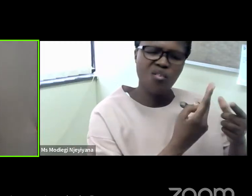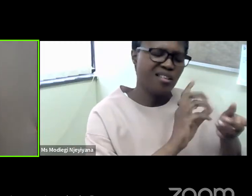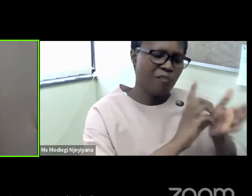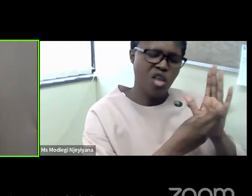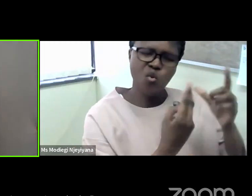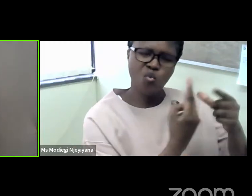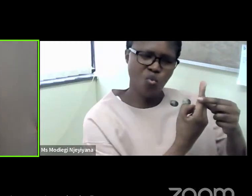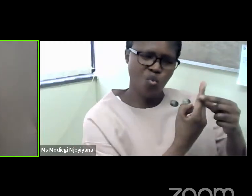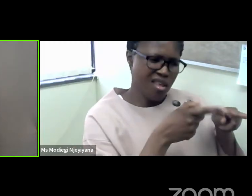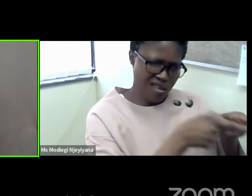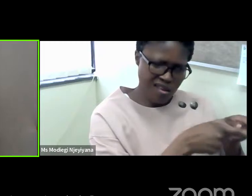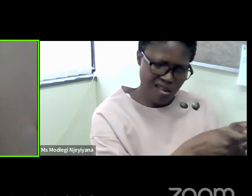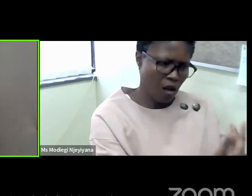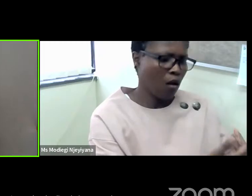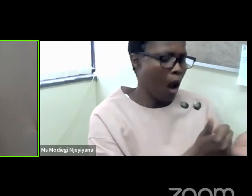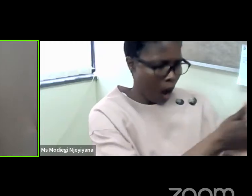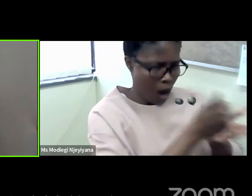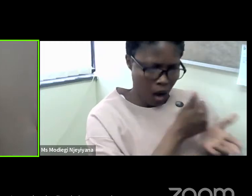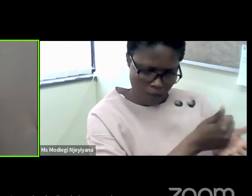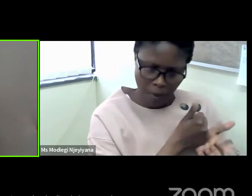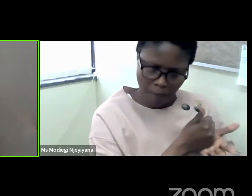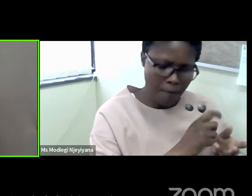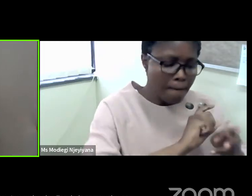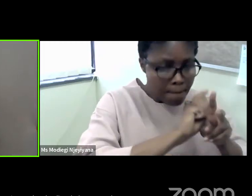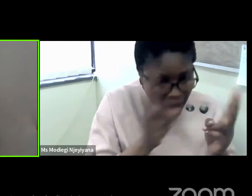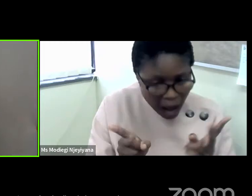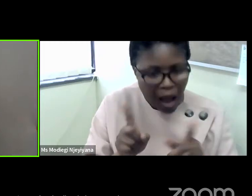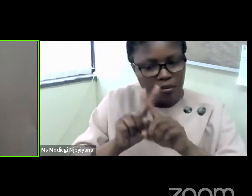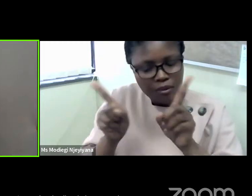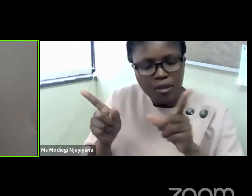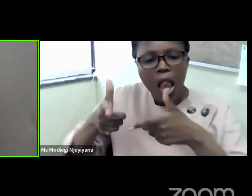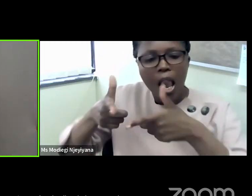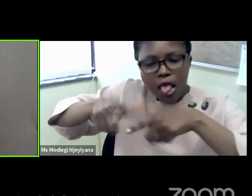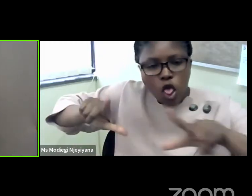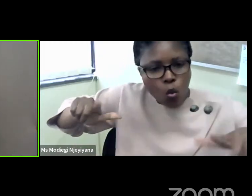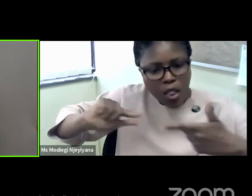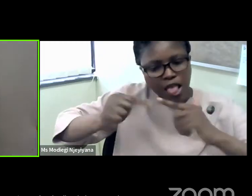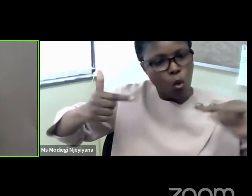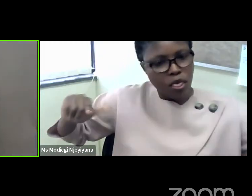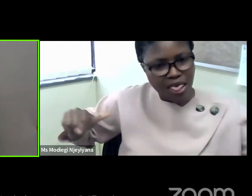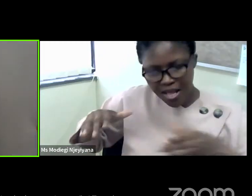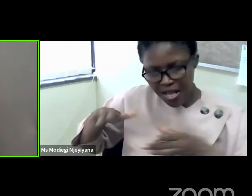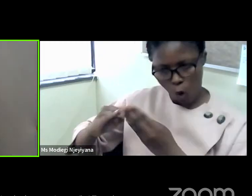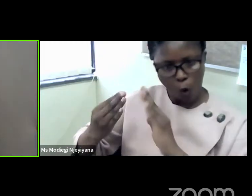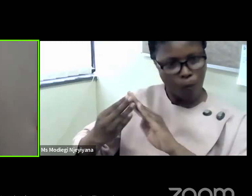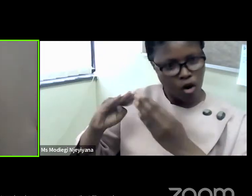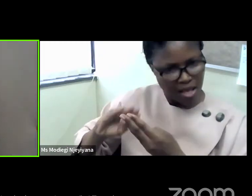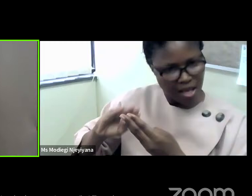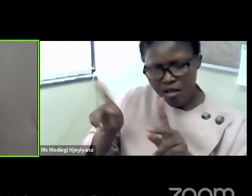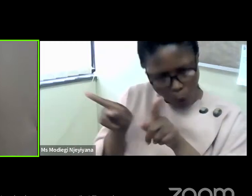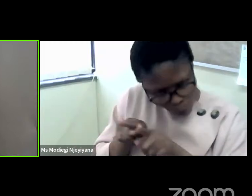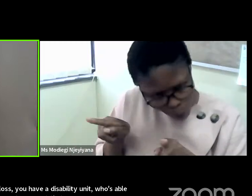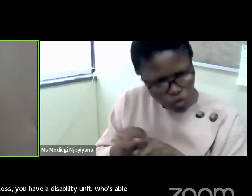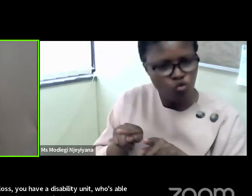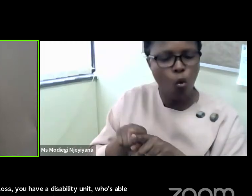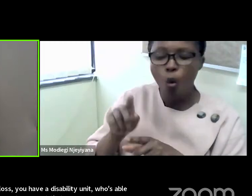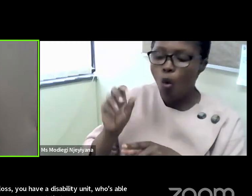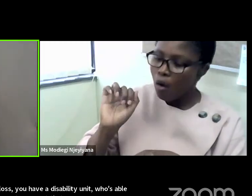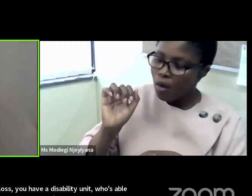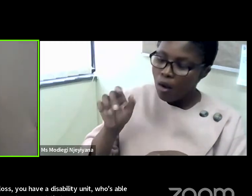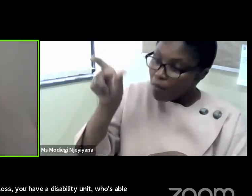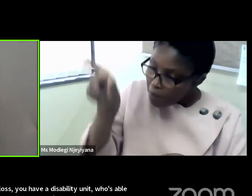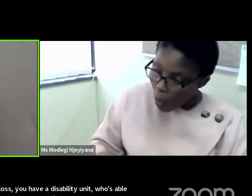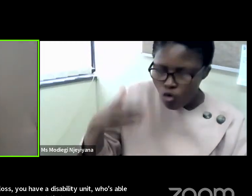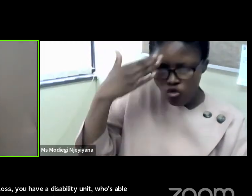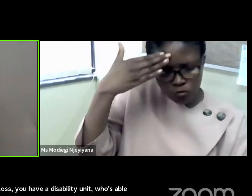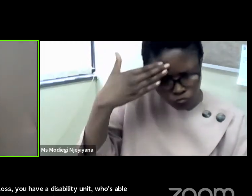community. Now, for my hearing loss, you have a disability unit who's able to support that, almost in a